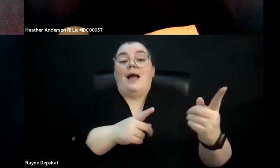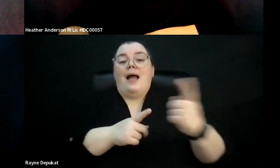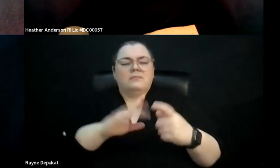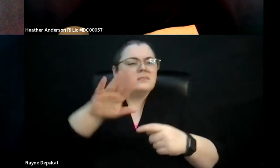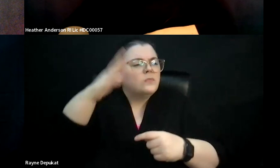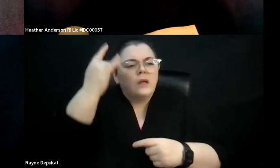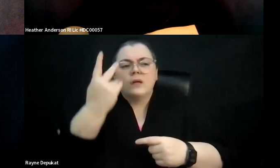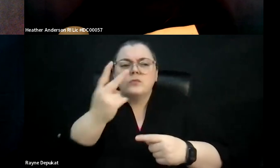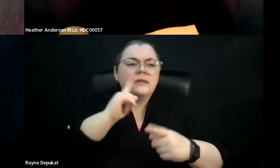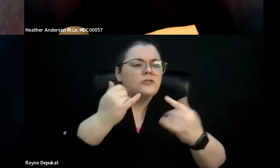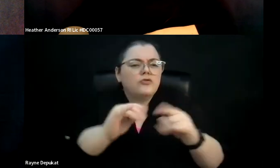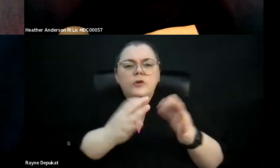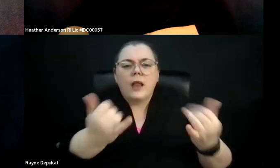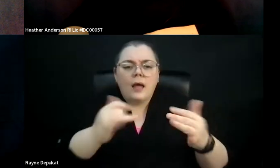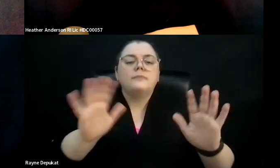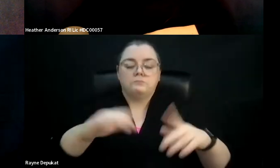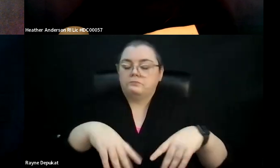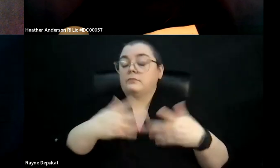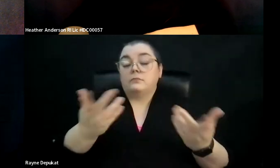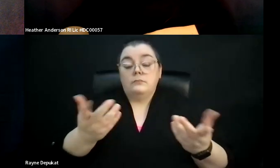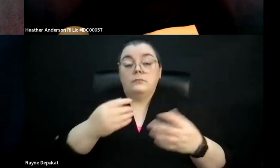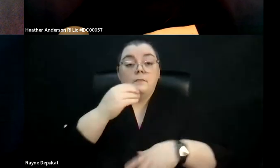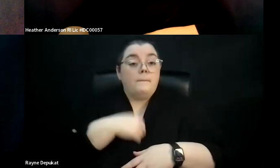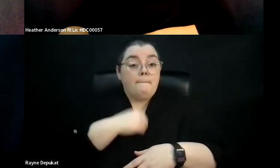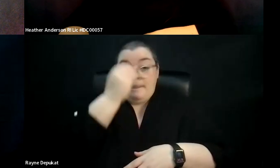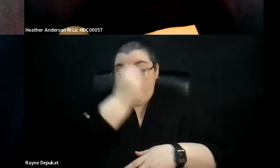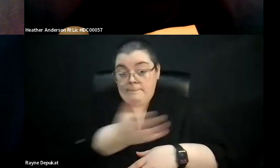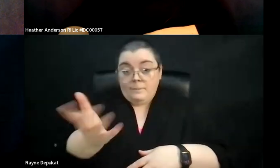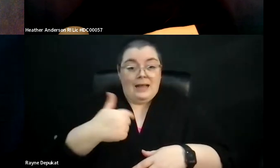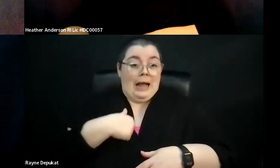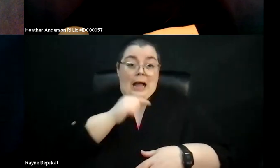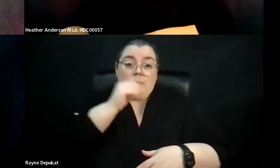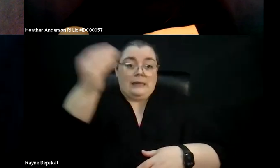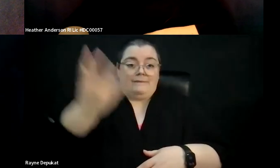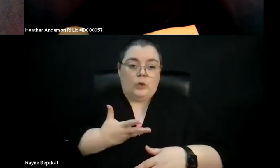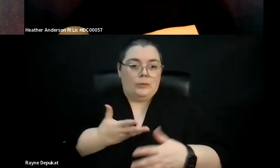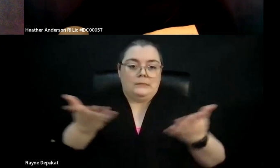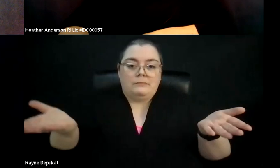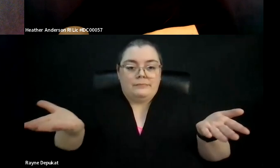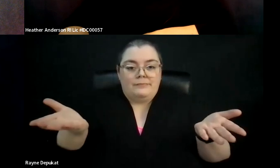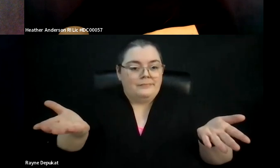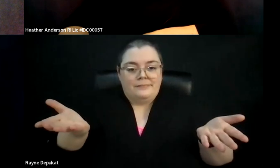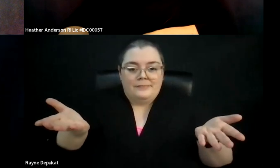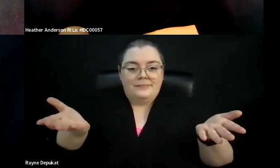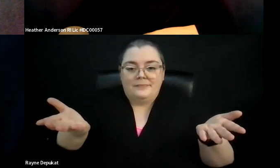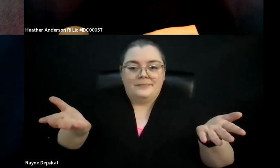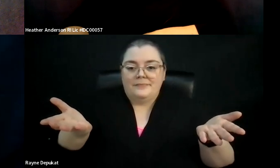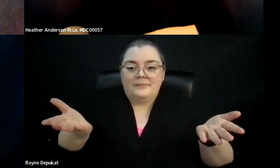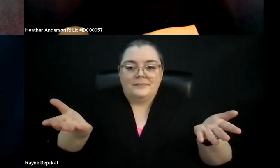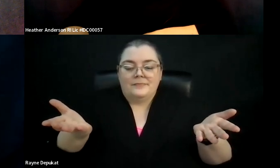While we're waiting, you know, folks are asking, why do we have 2 deaf interpreters? So just to share with the committee, I was uninformed that we would